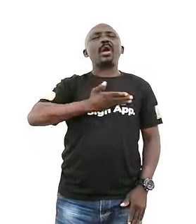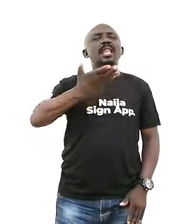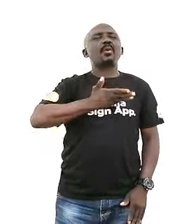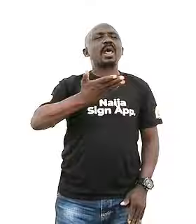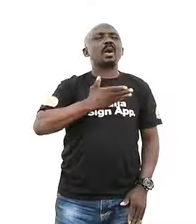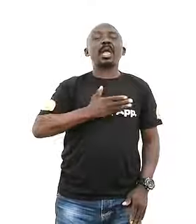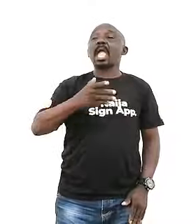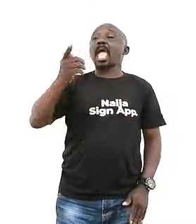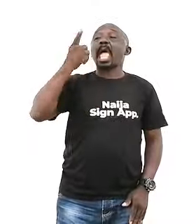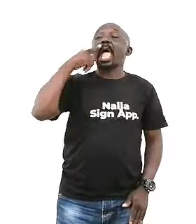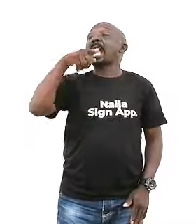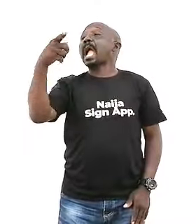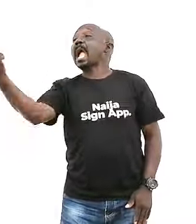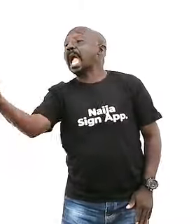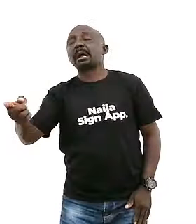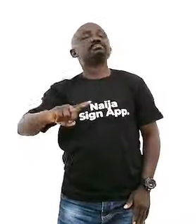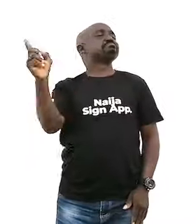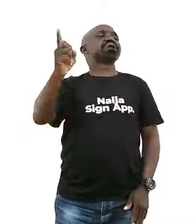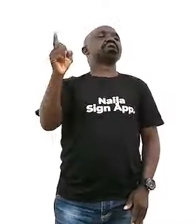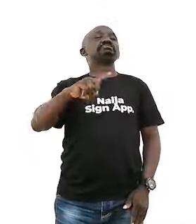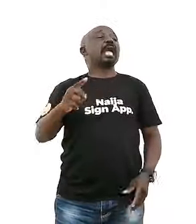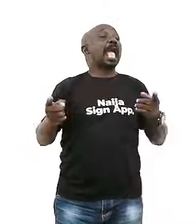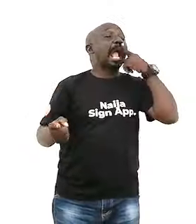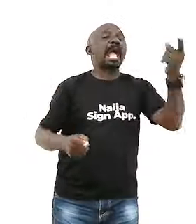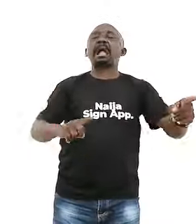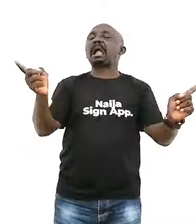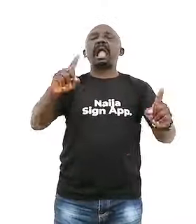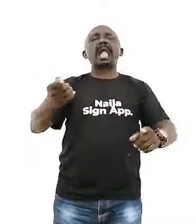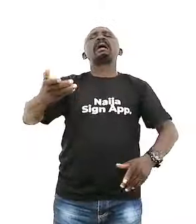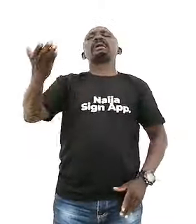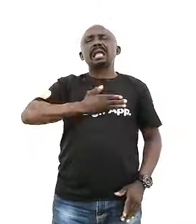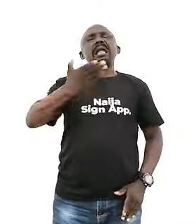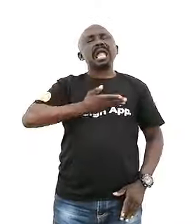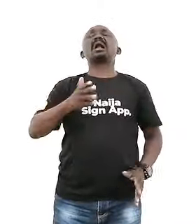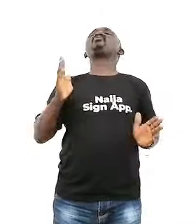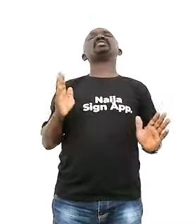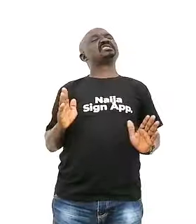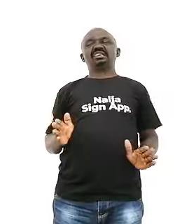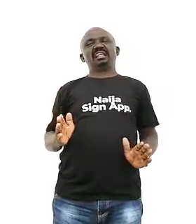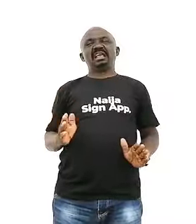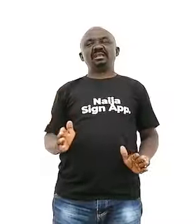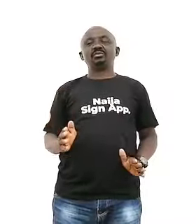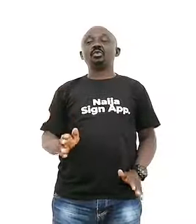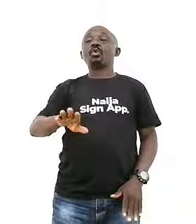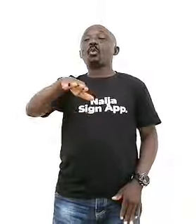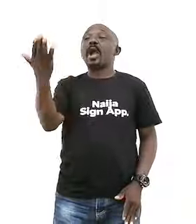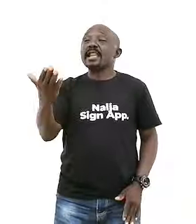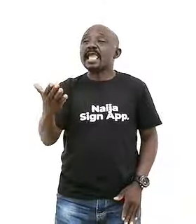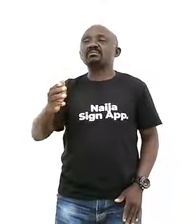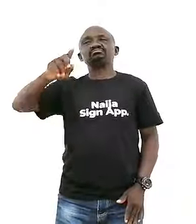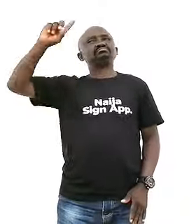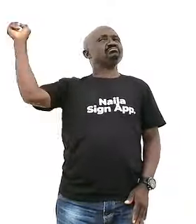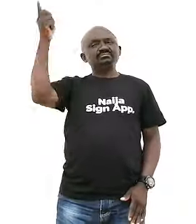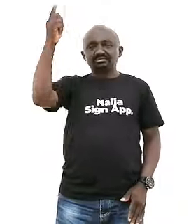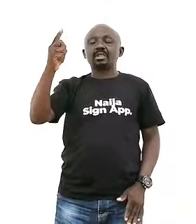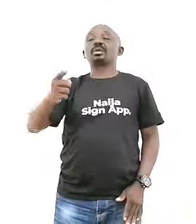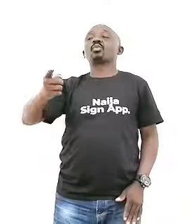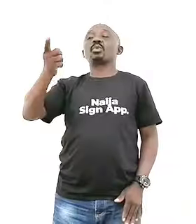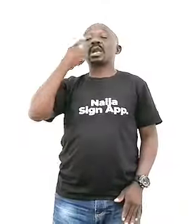how we regard ourselves by our tongue and how we look at the diversity of our tongues. But today I'm going to just wrap it up